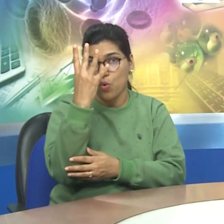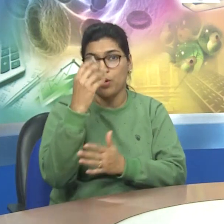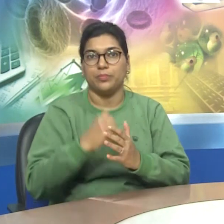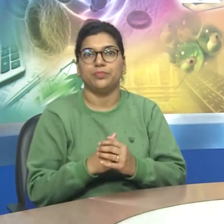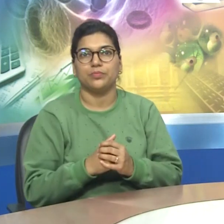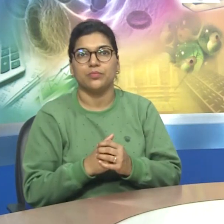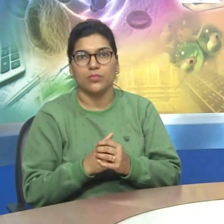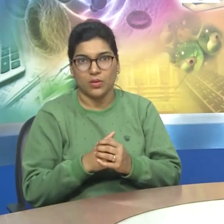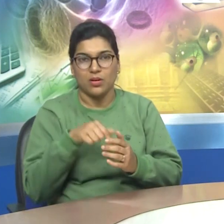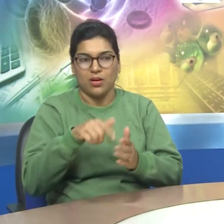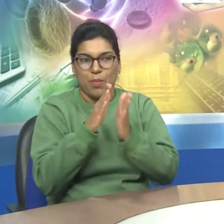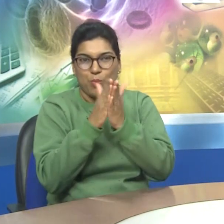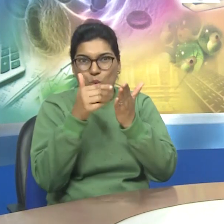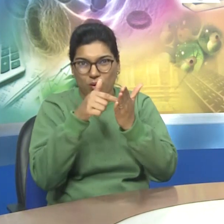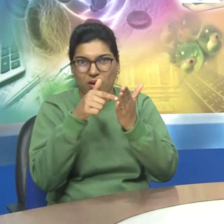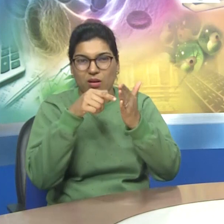Point 4.